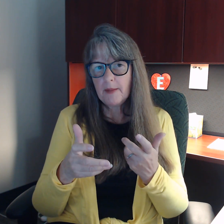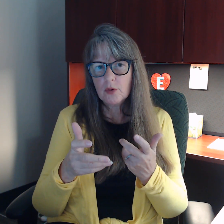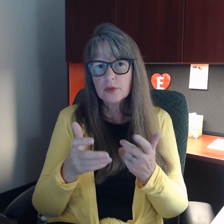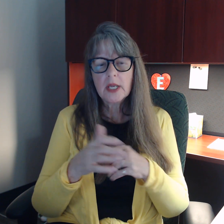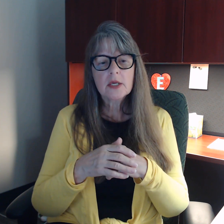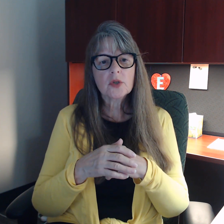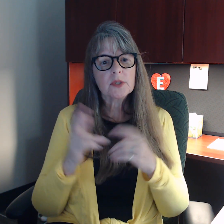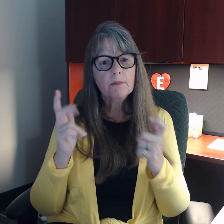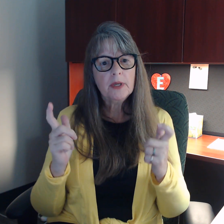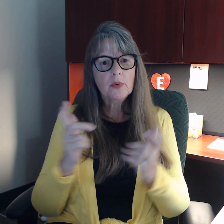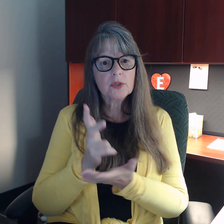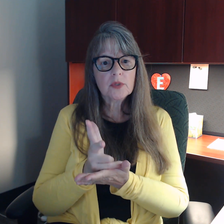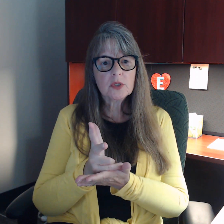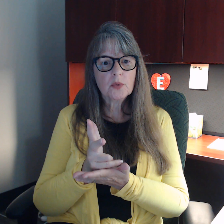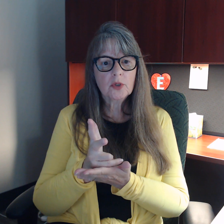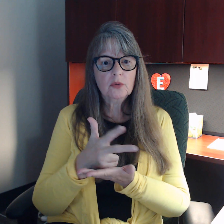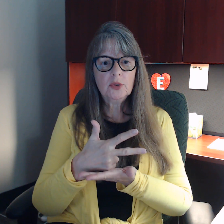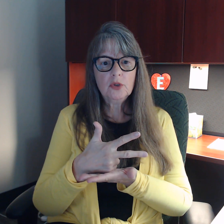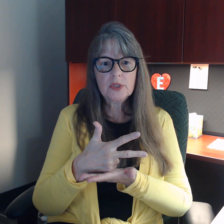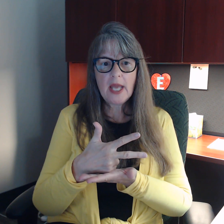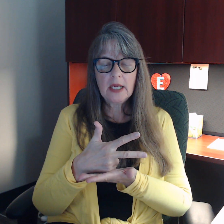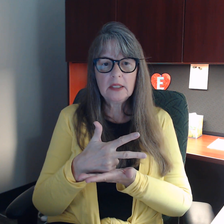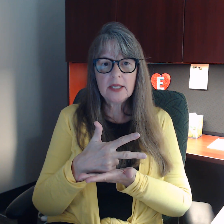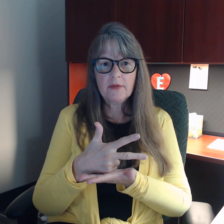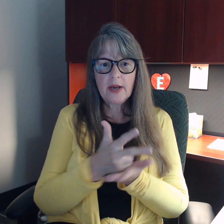boat. So it's a big one. So this is where you would use that classifier.